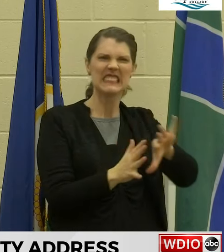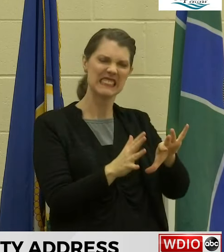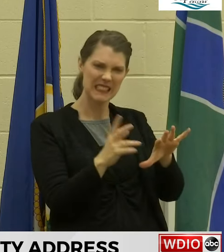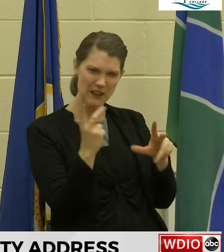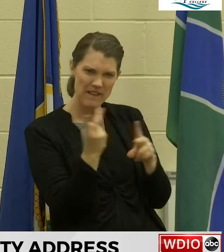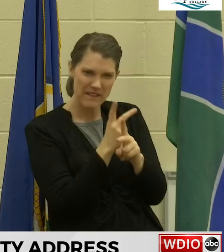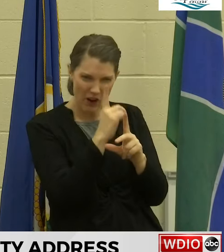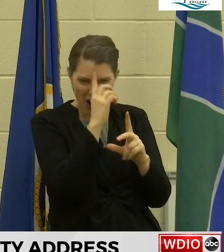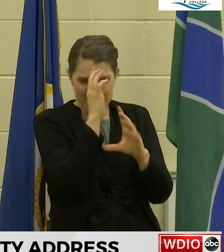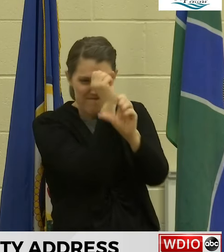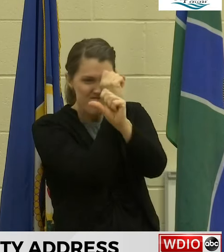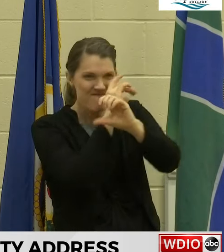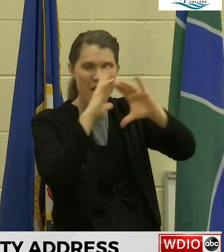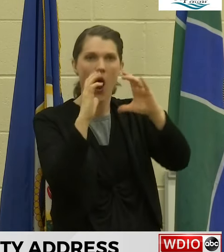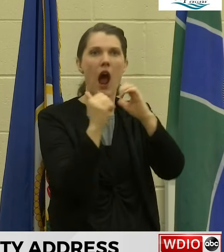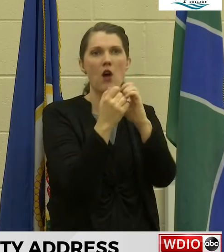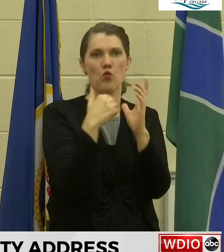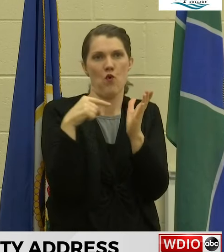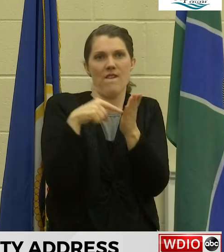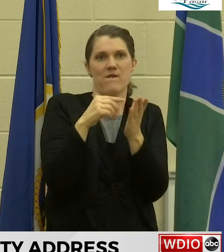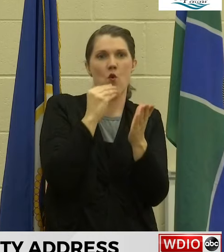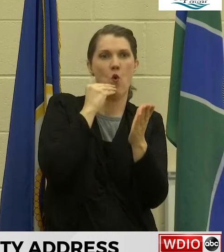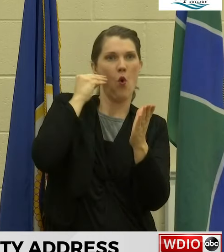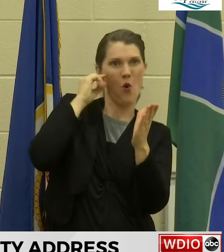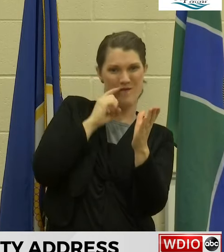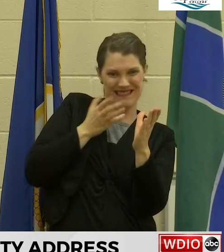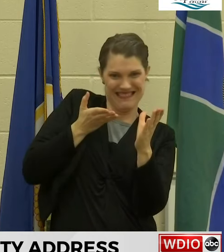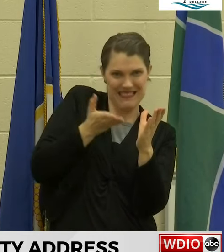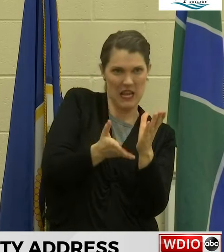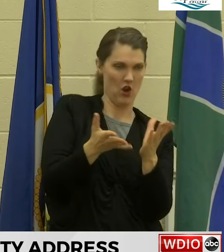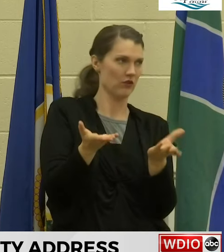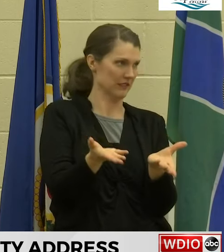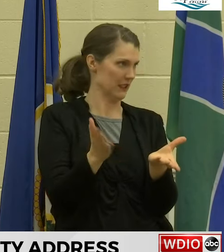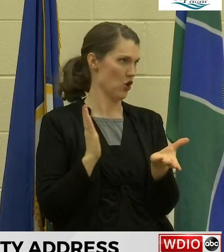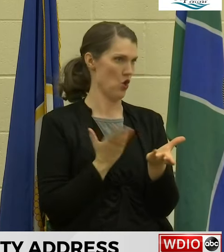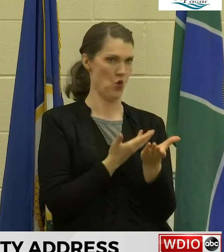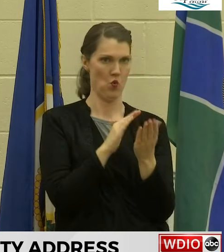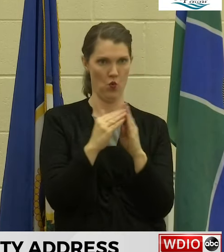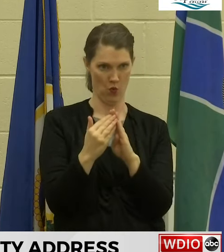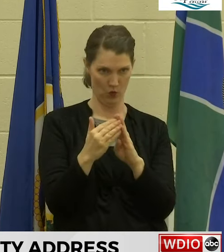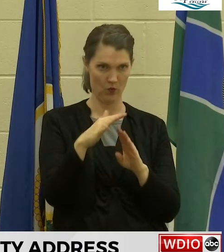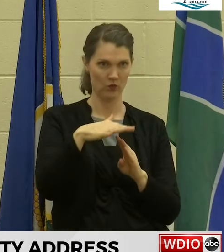imagine building affordable housing in our community.